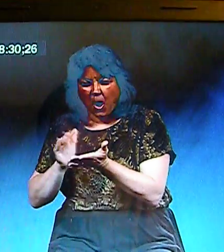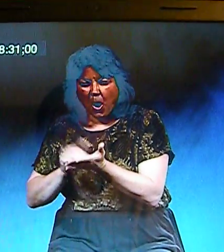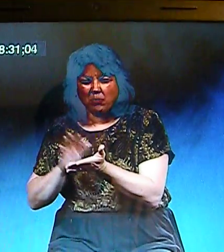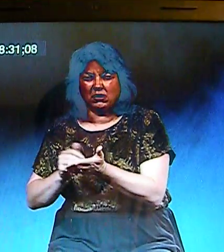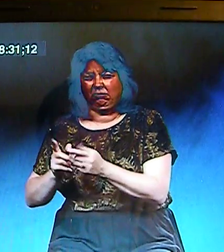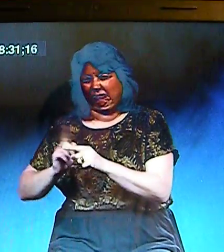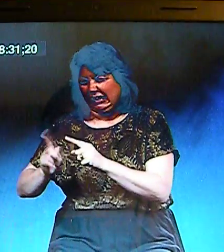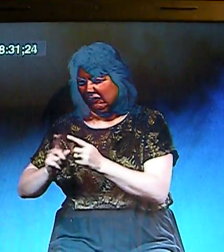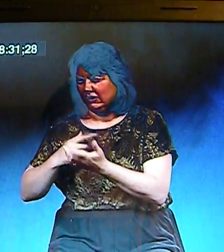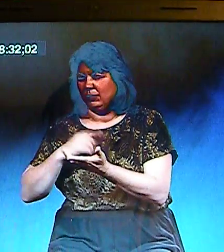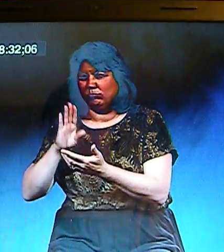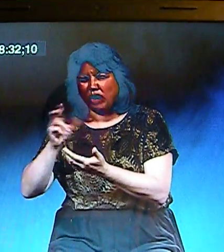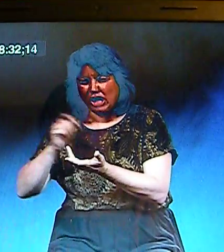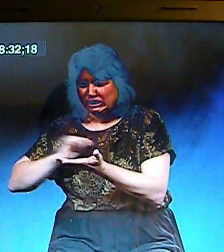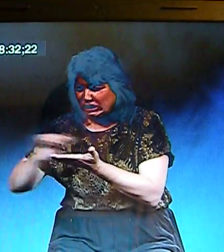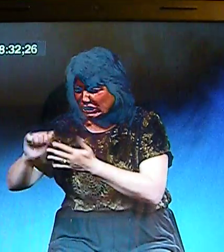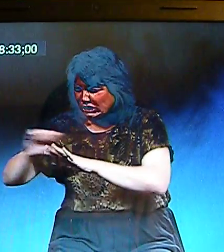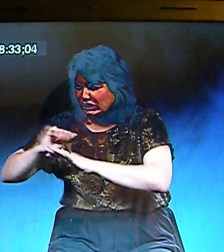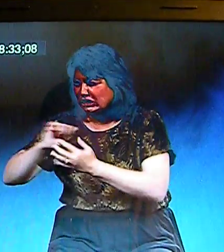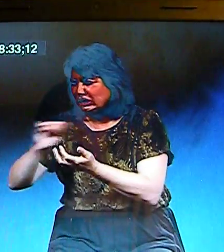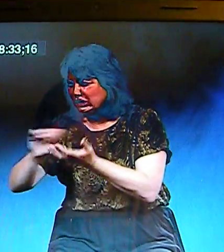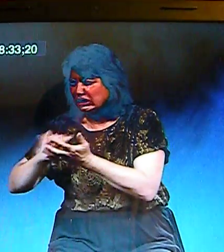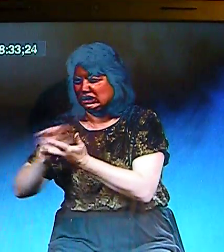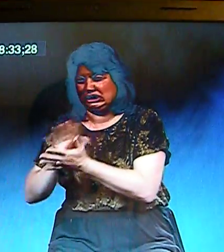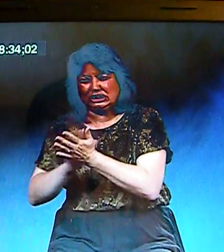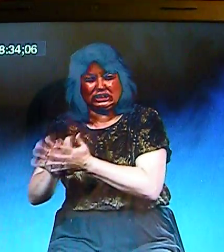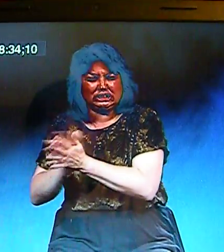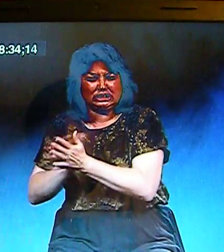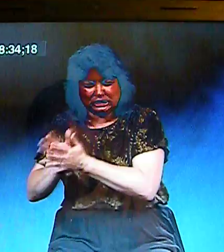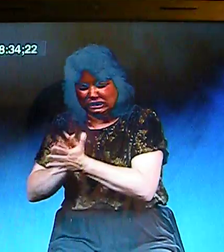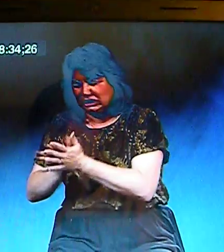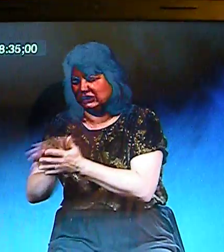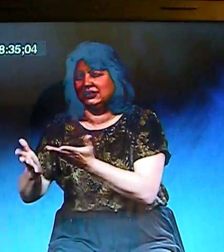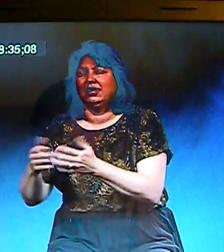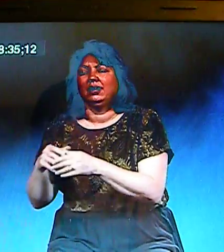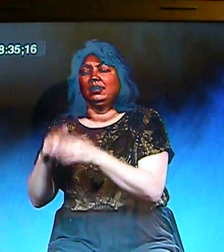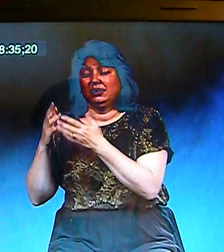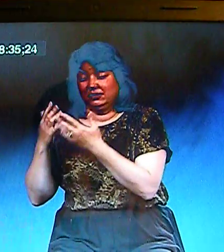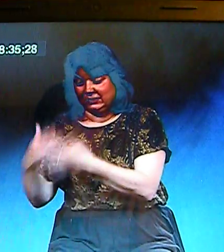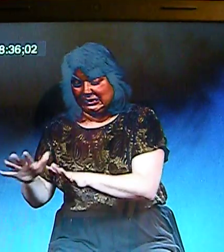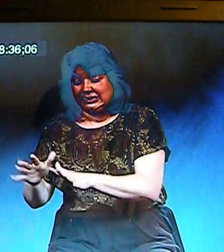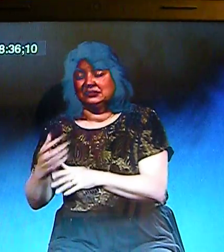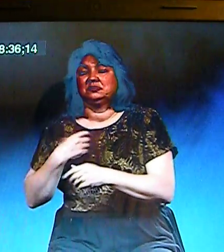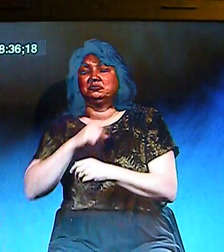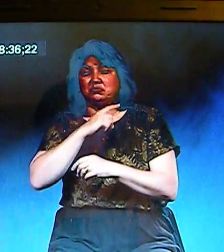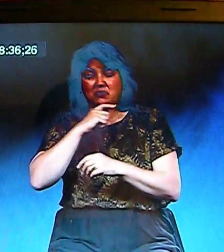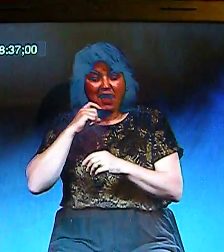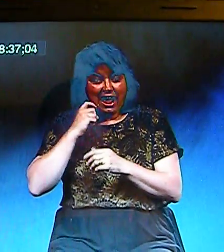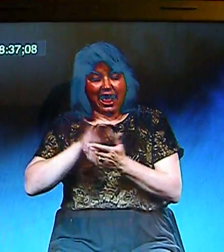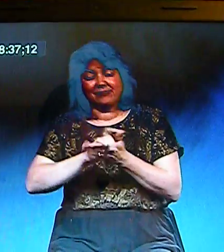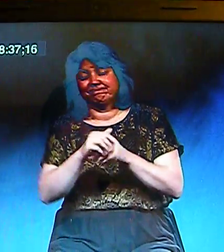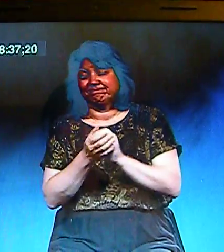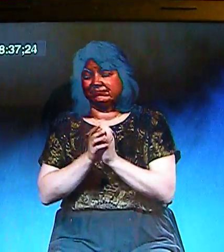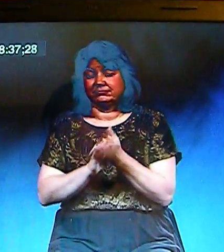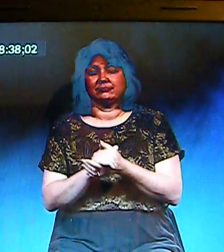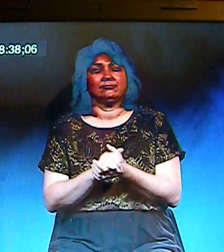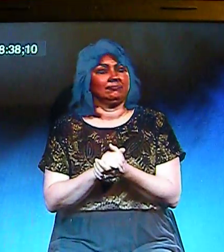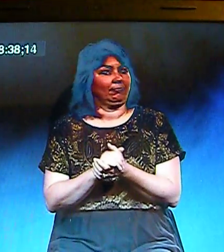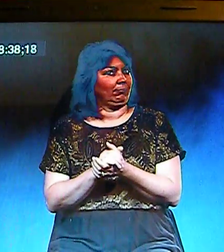my hands, used soap, and tried to use a scrub brush to just really scrub that burning feeling off. So then I